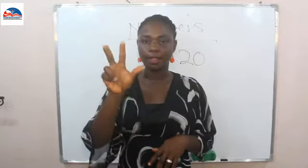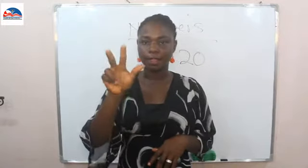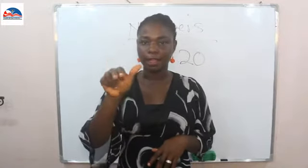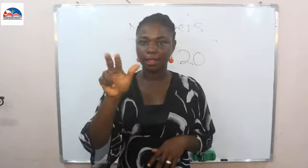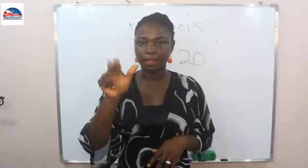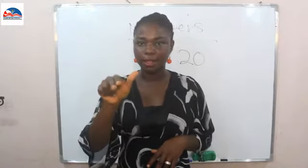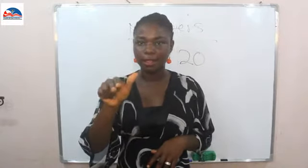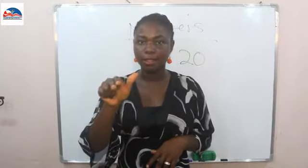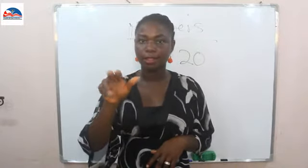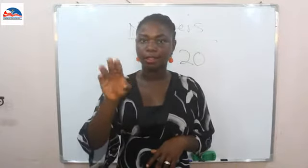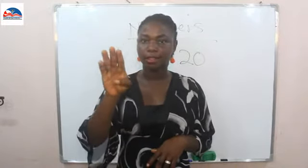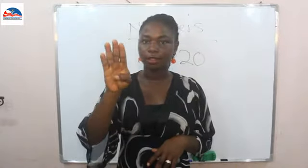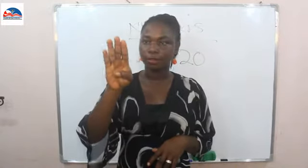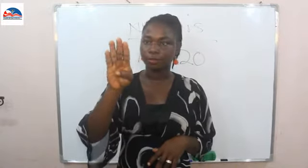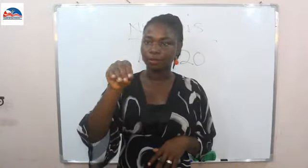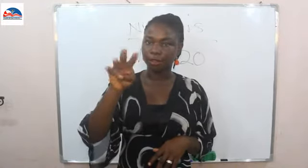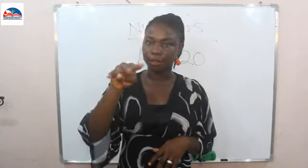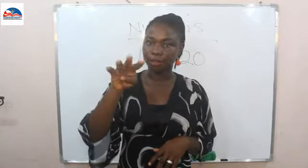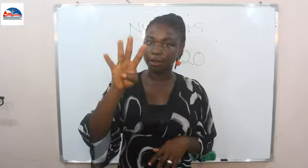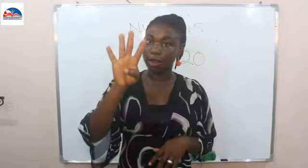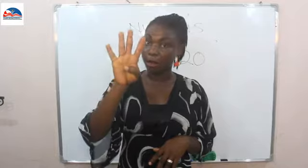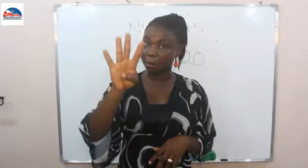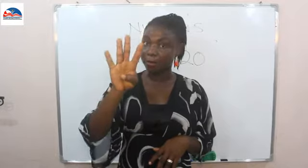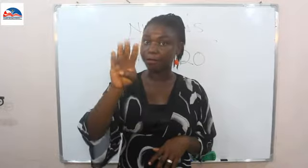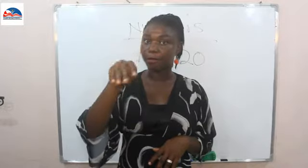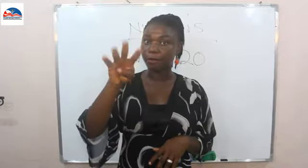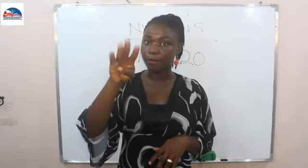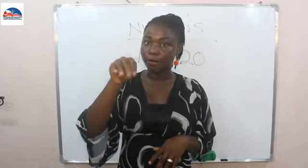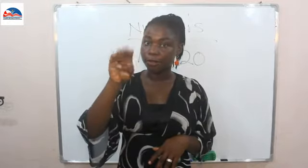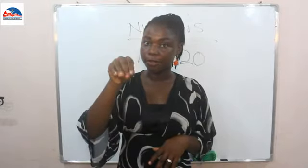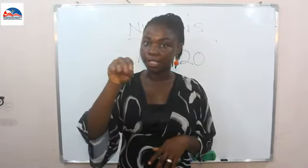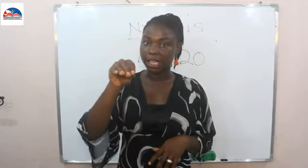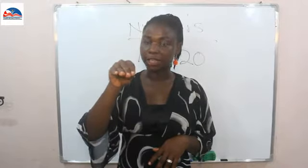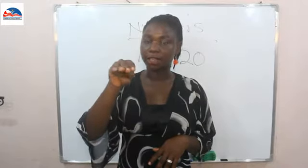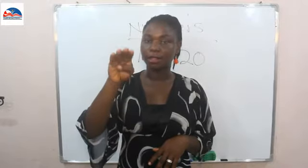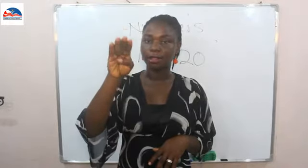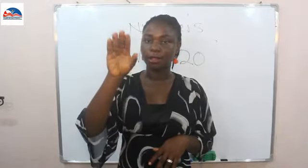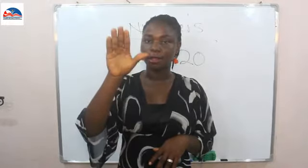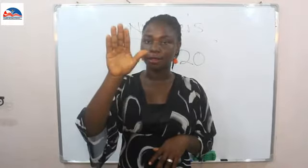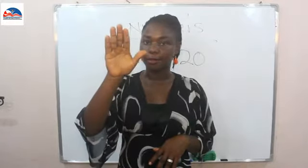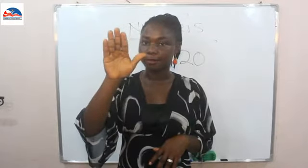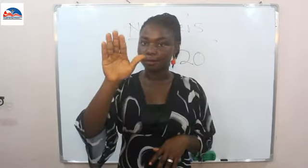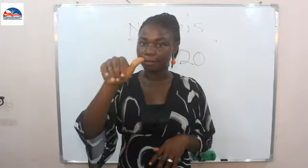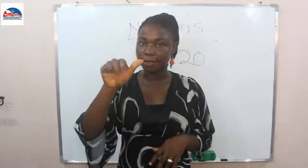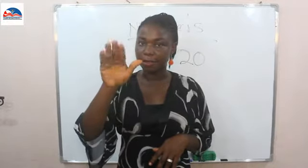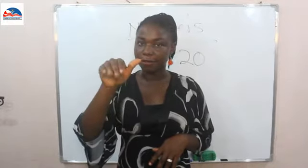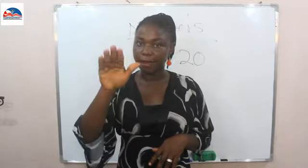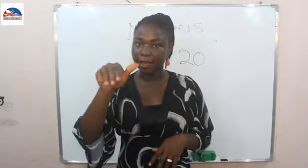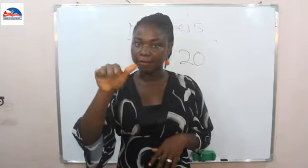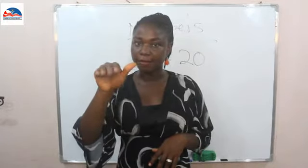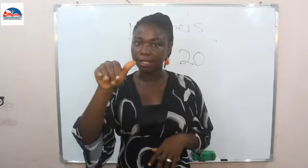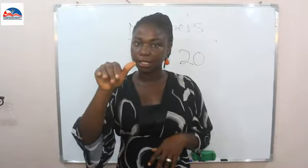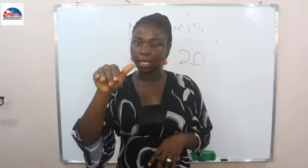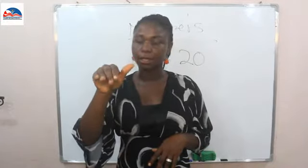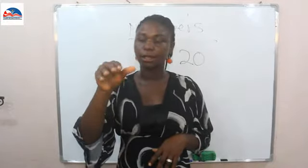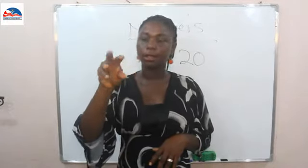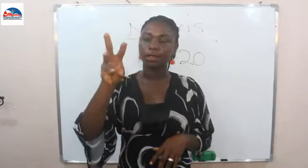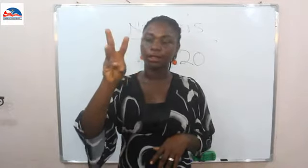12, 13, 14, now your normal 4, you shake it. Your 15, your 5, you shake.